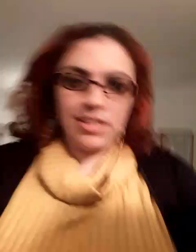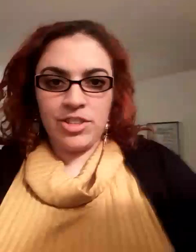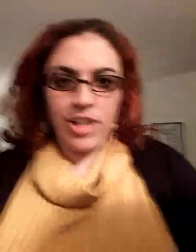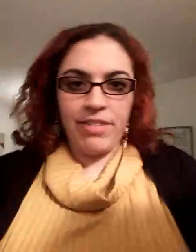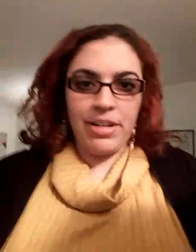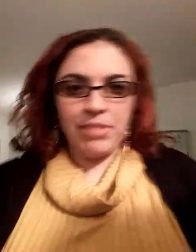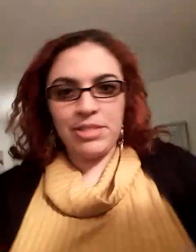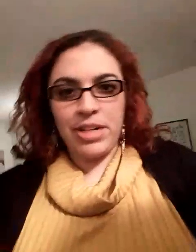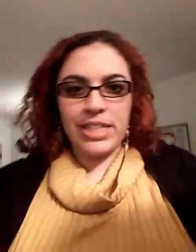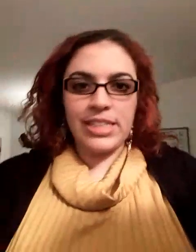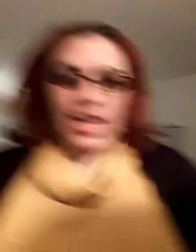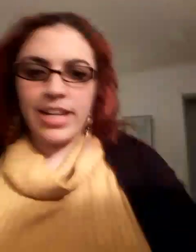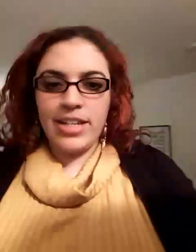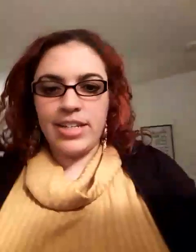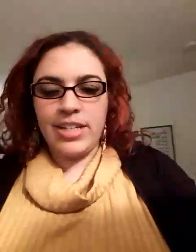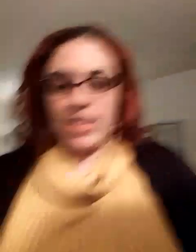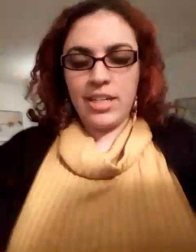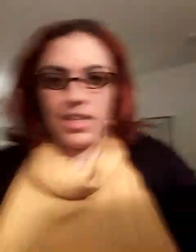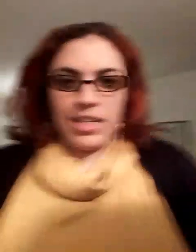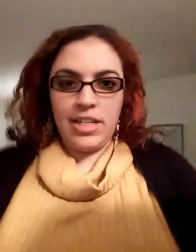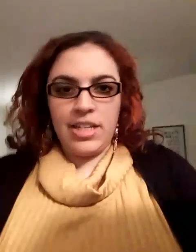trying to find a place where I can sign.